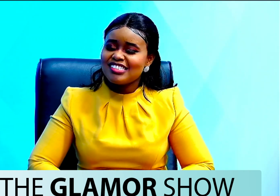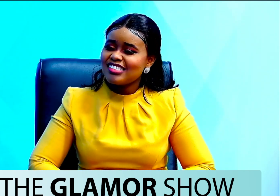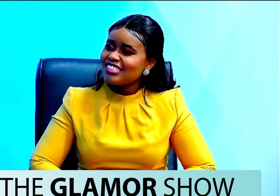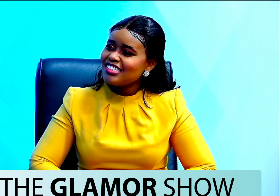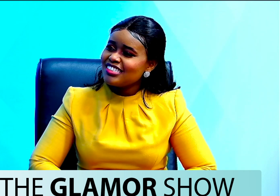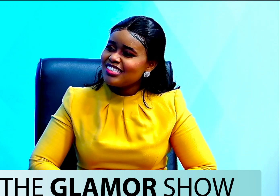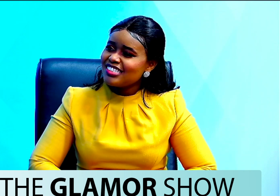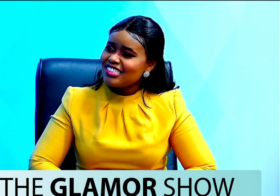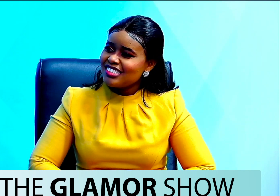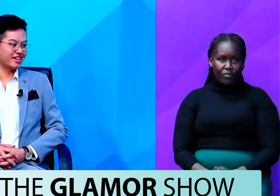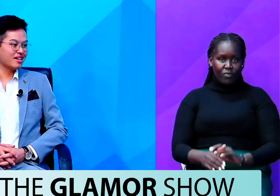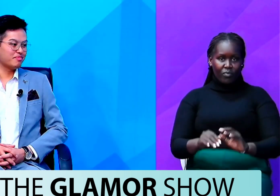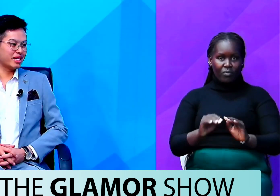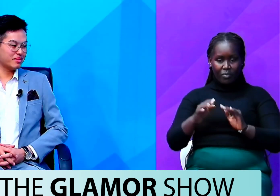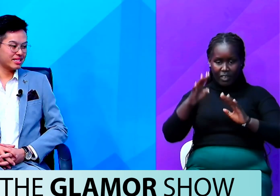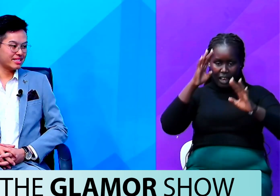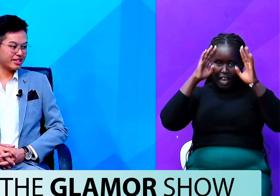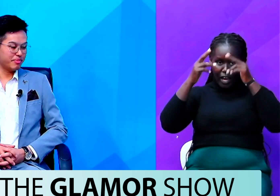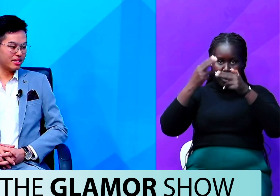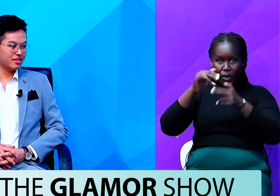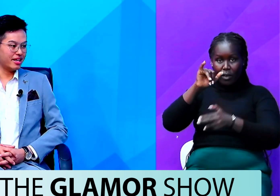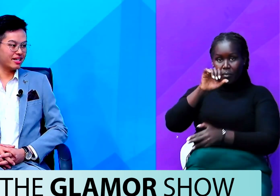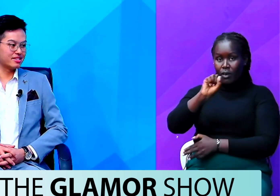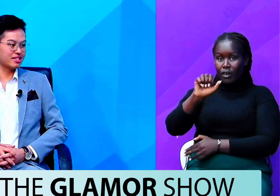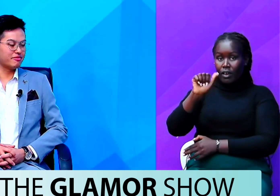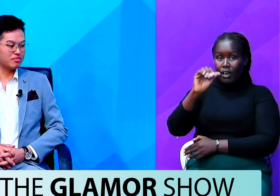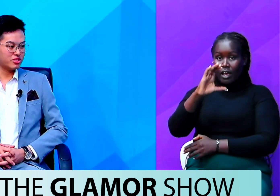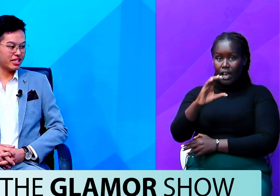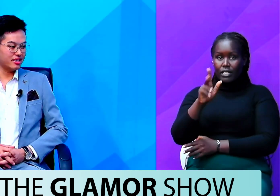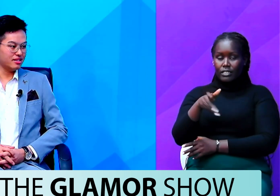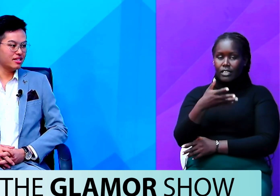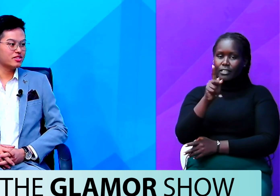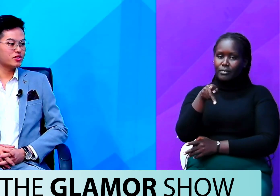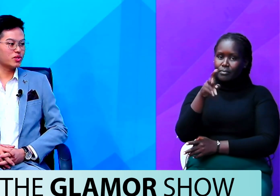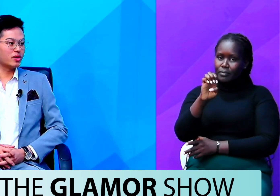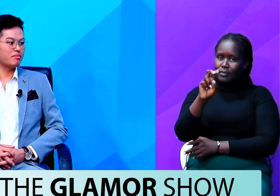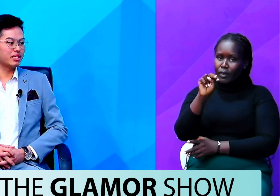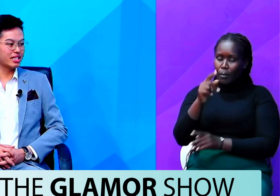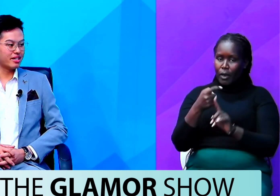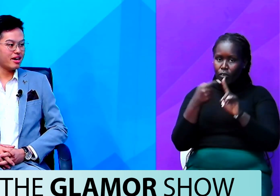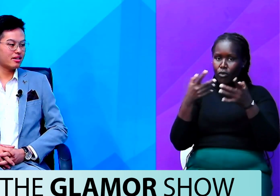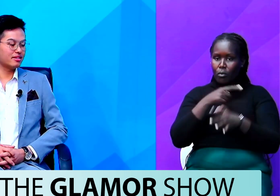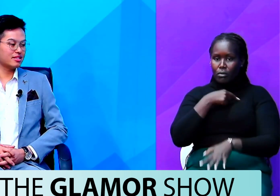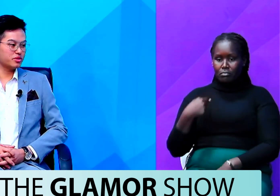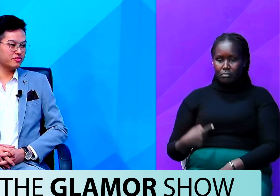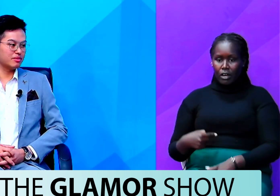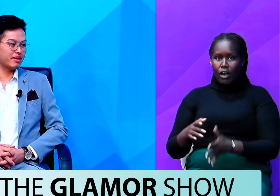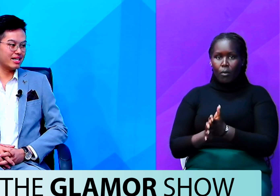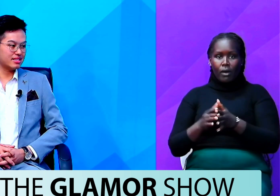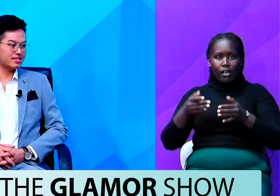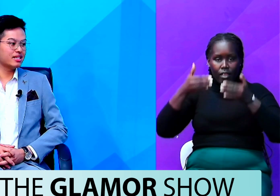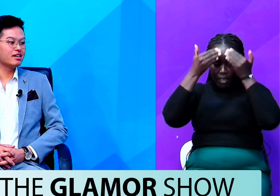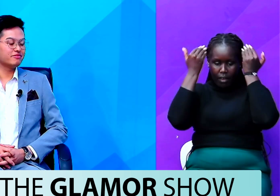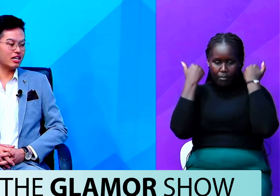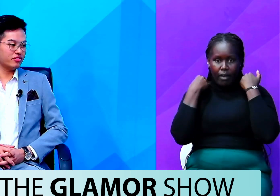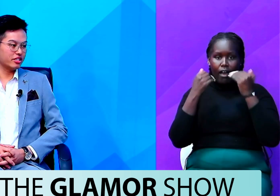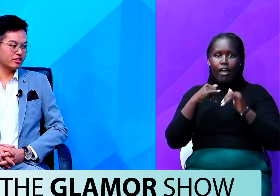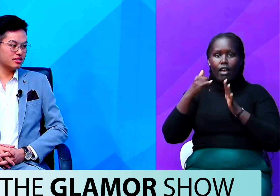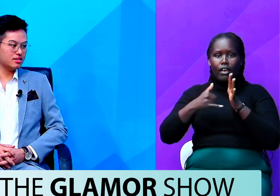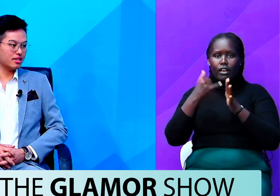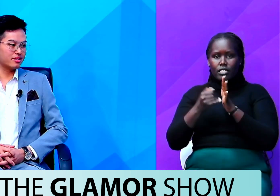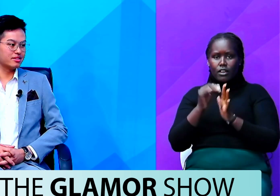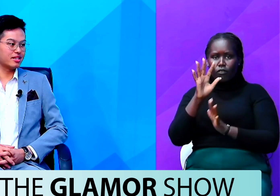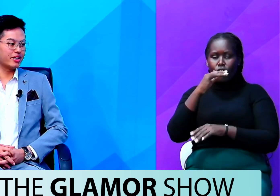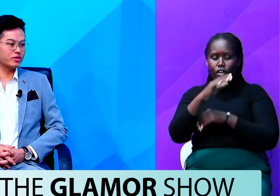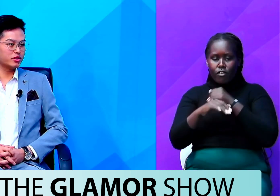today. Hi, my name is Isaac Pen and I'm from China. So I've been in the hair industry for the past